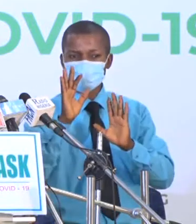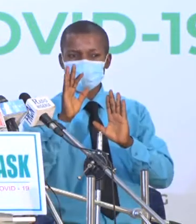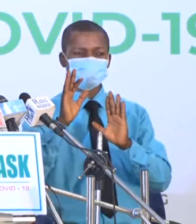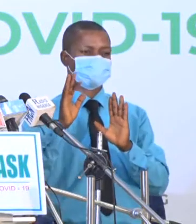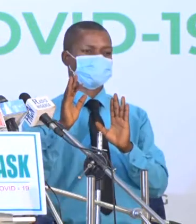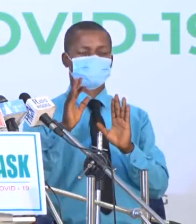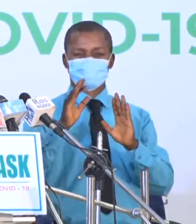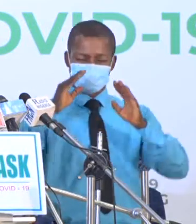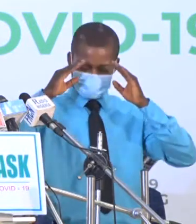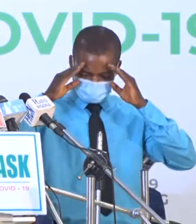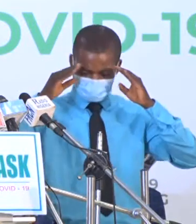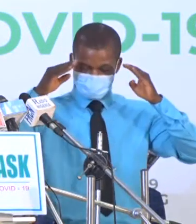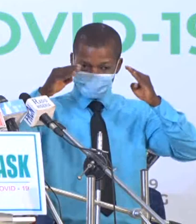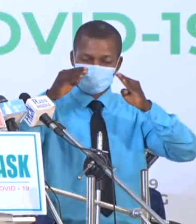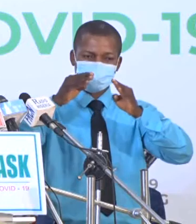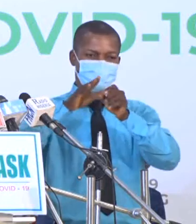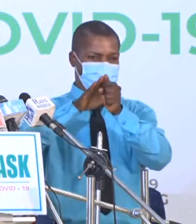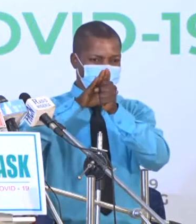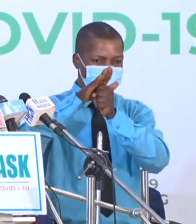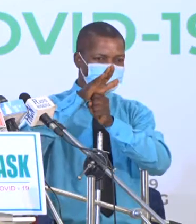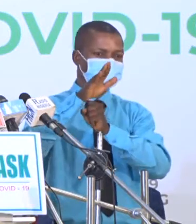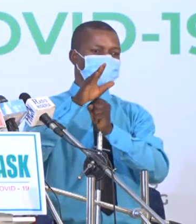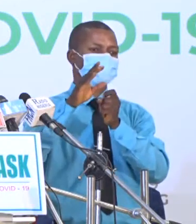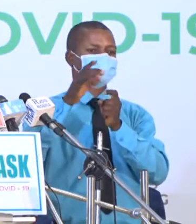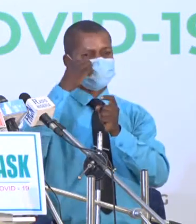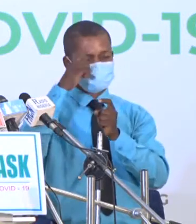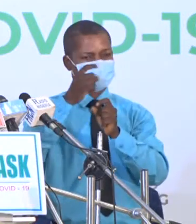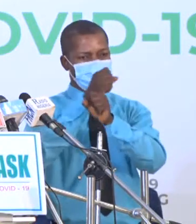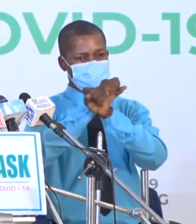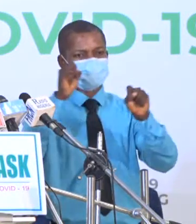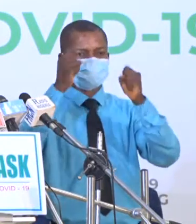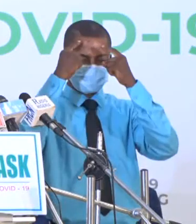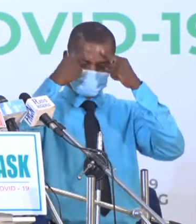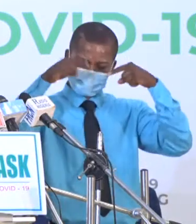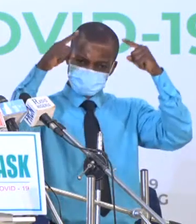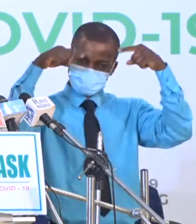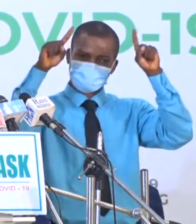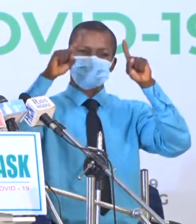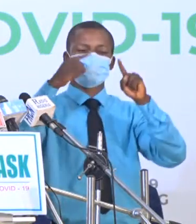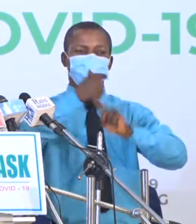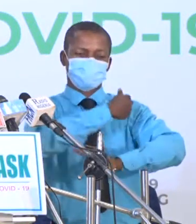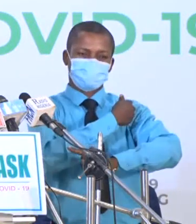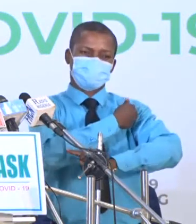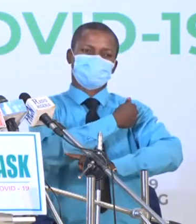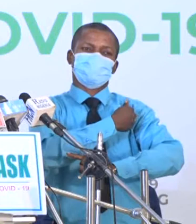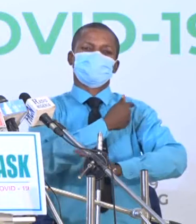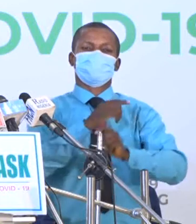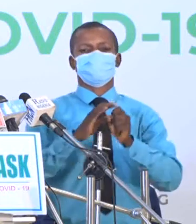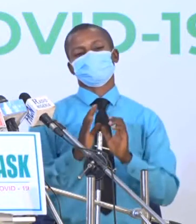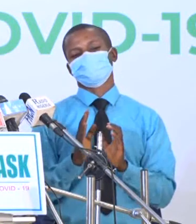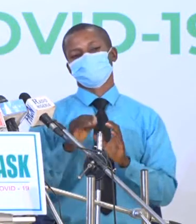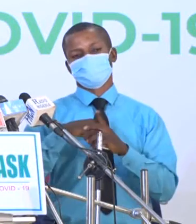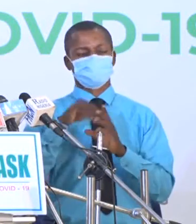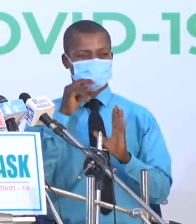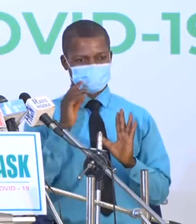FCT. Executive Director of the National Primary Healthcare Development Agency, Dr. Faisal Shoaib, stated this at the